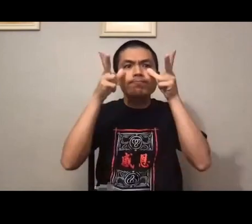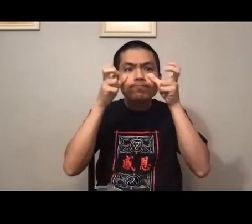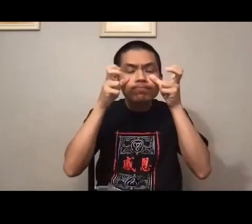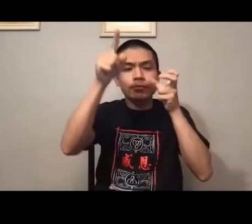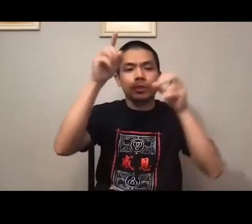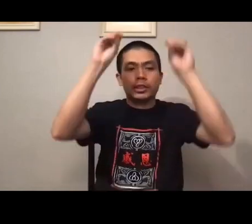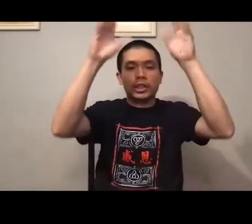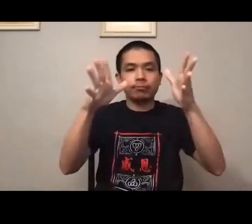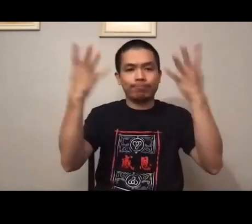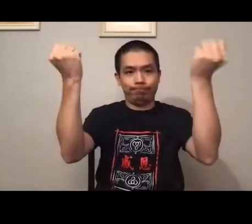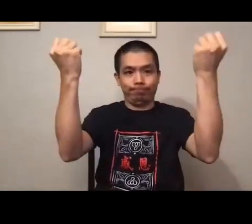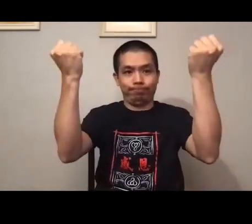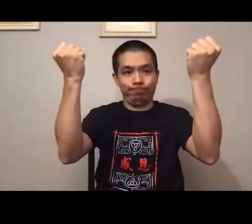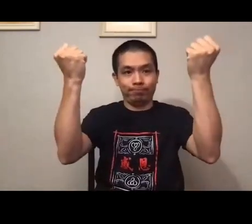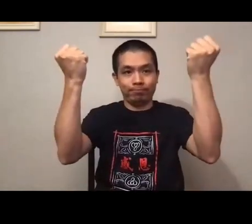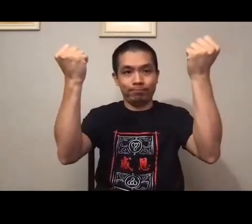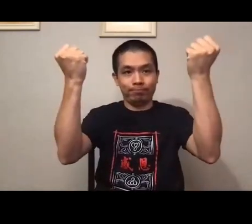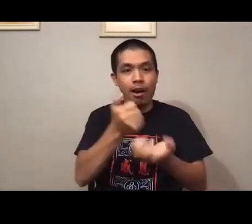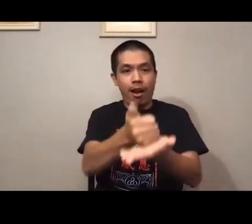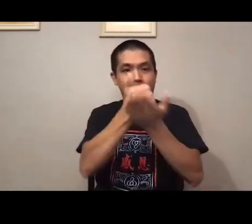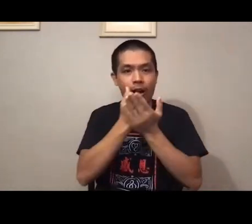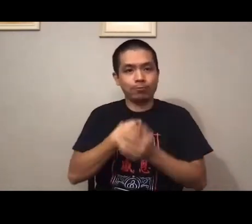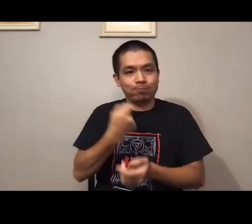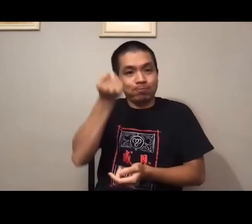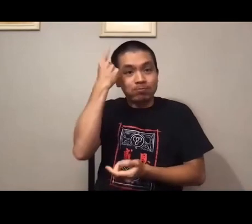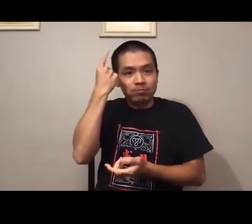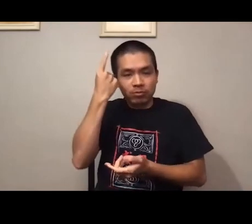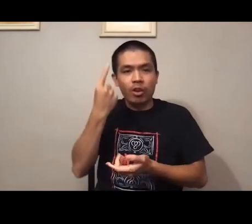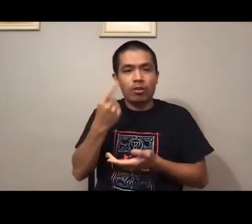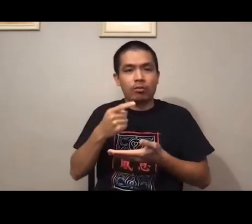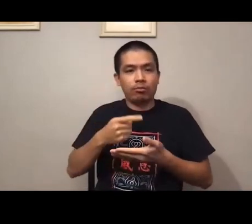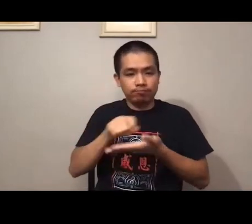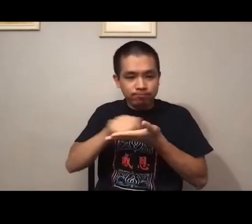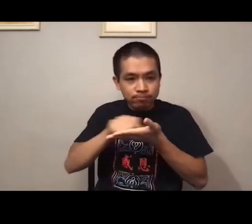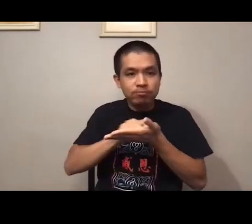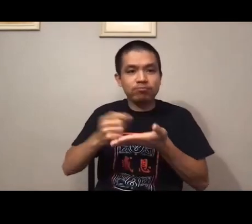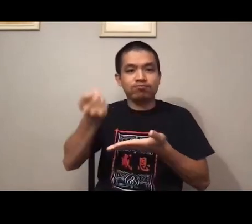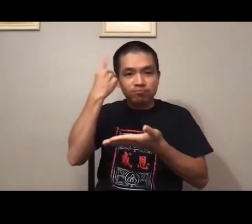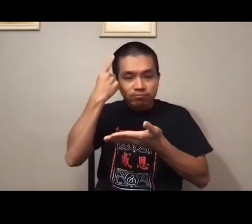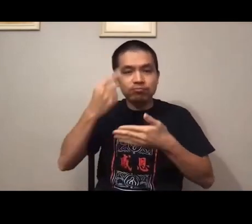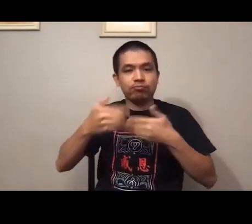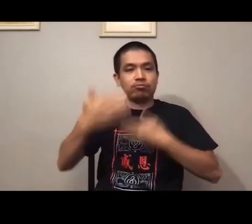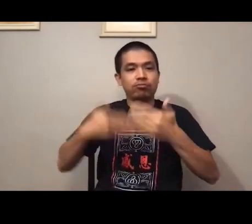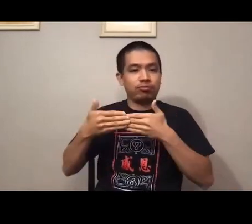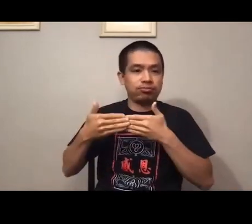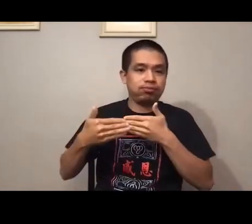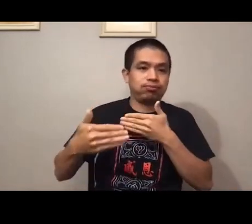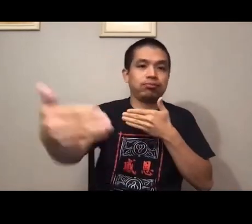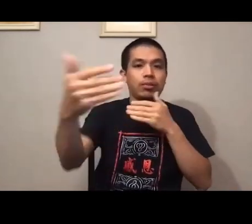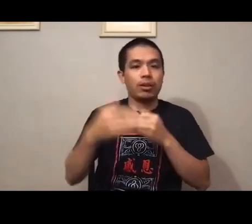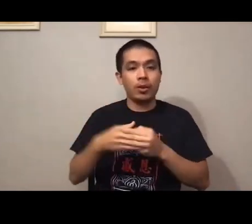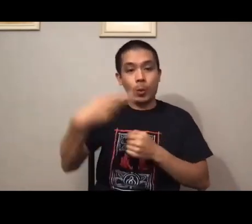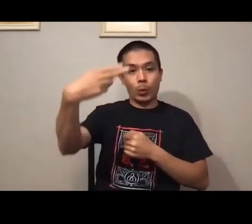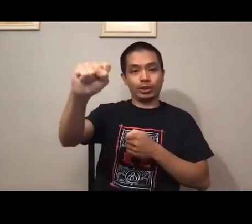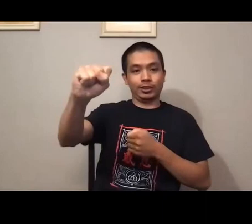so through that experience, I started to learn. My teacher, through signing and writing, helped